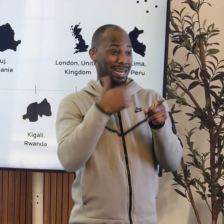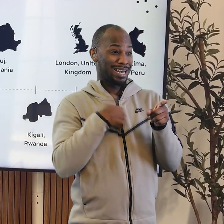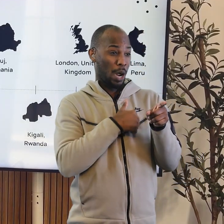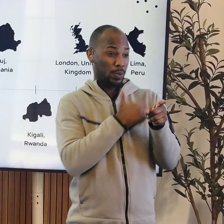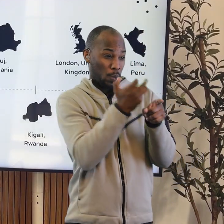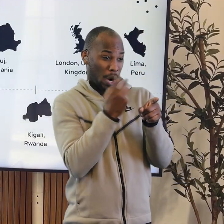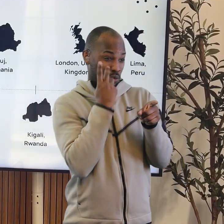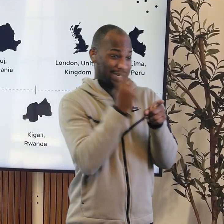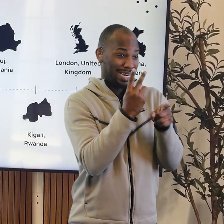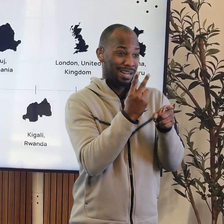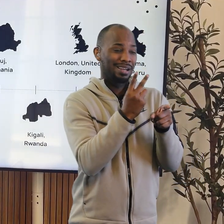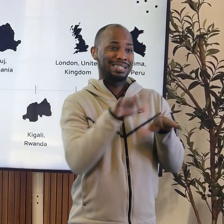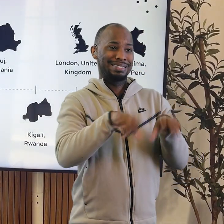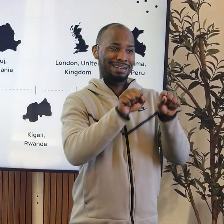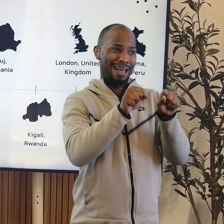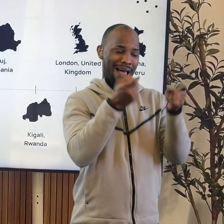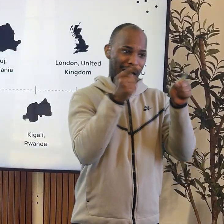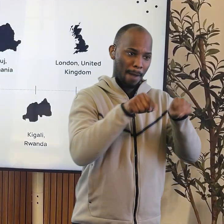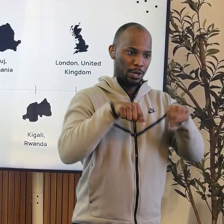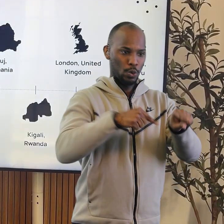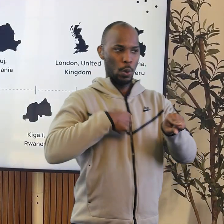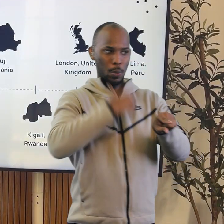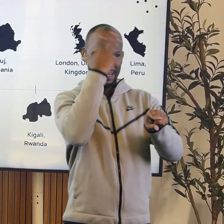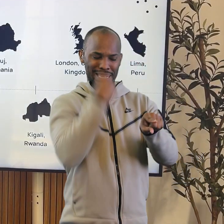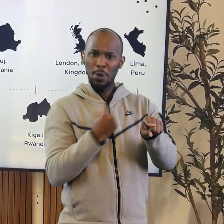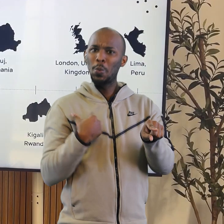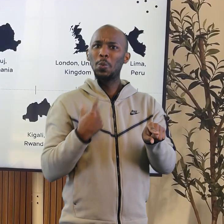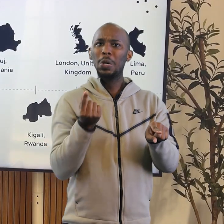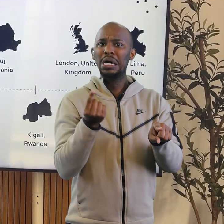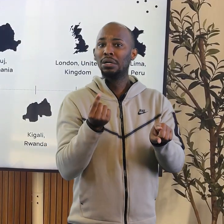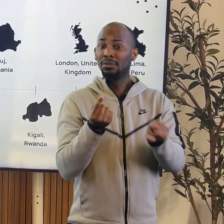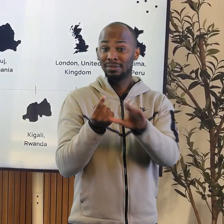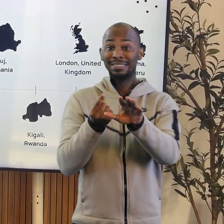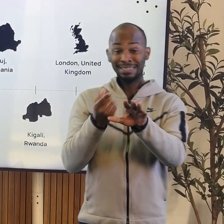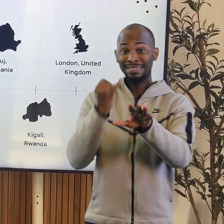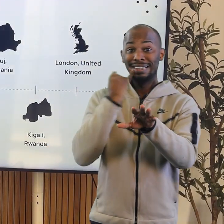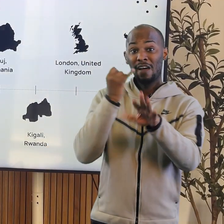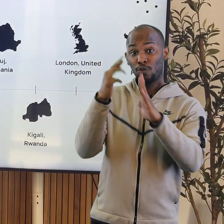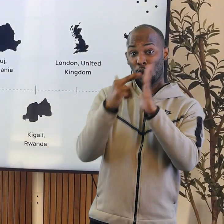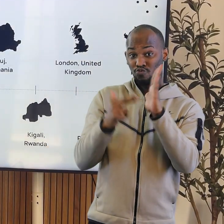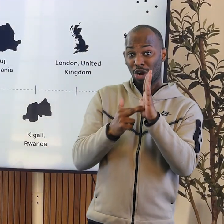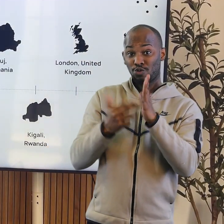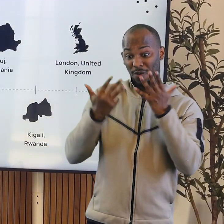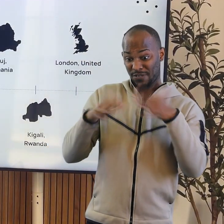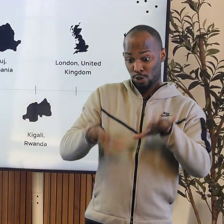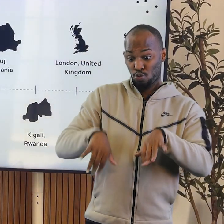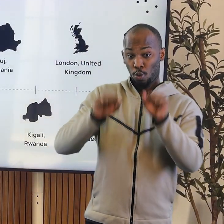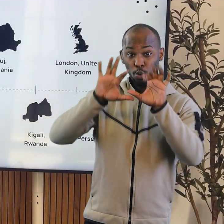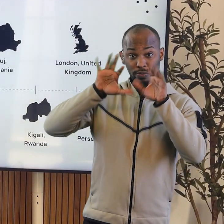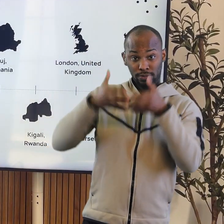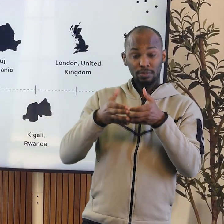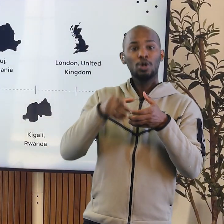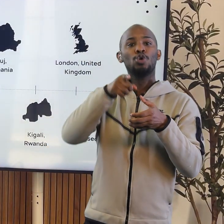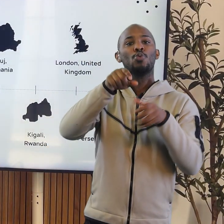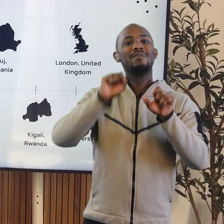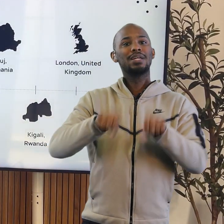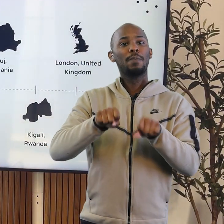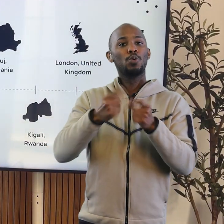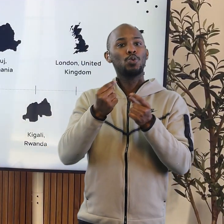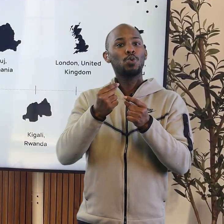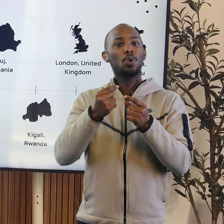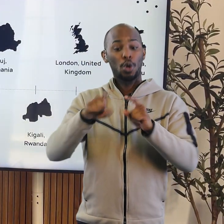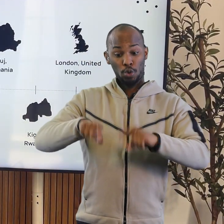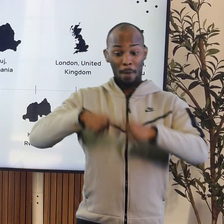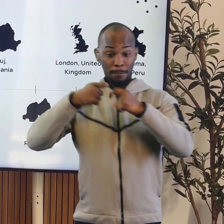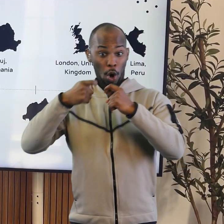wanted to see is taking place while we're asleep? What do we do? Well, if you have registered to host a Gather group, you'll have the capability to